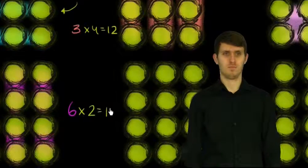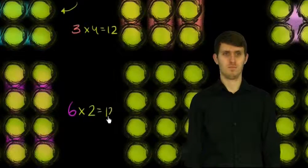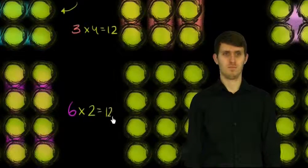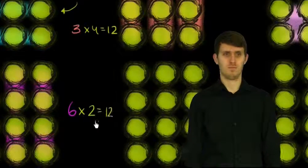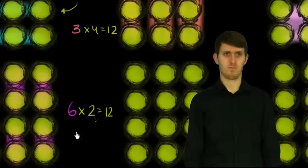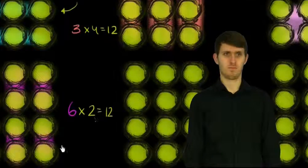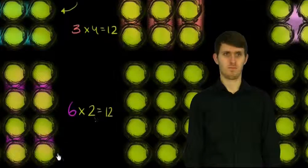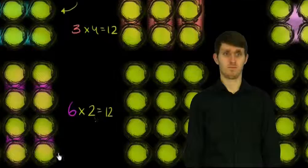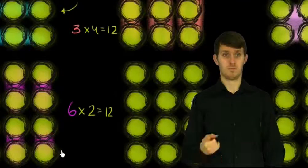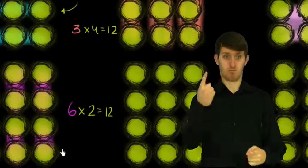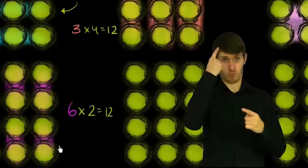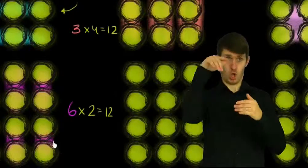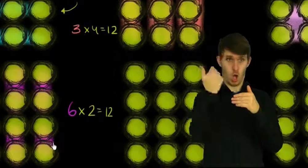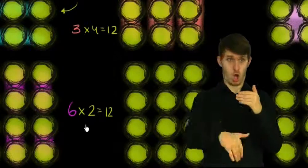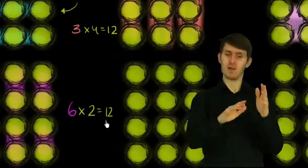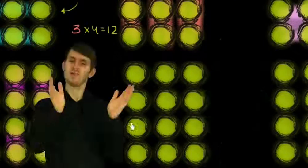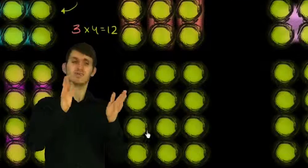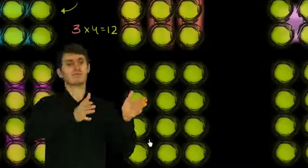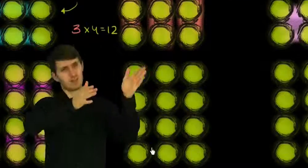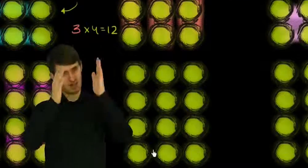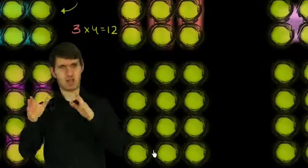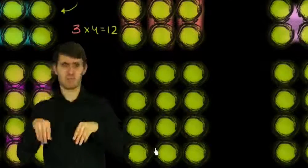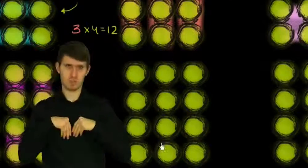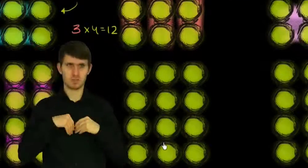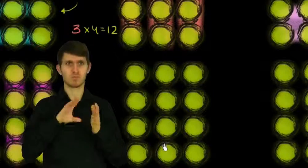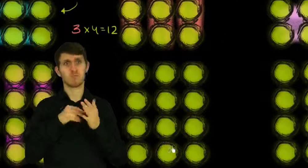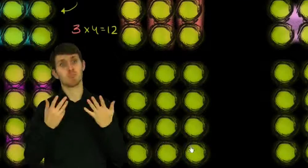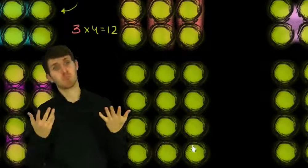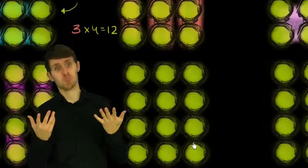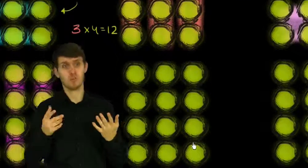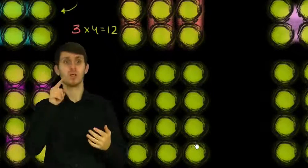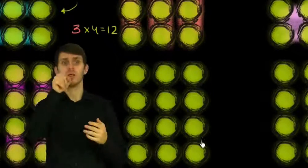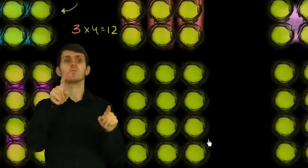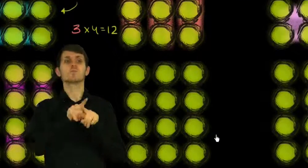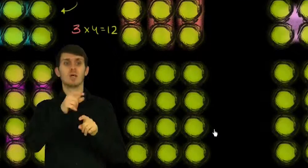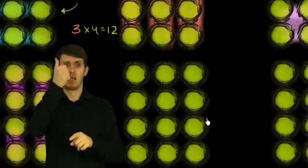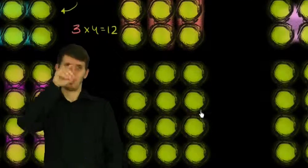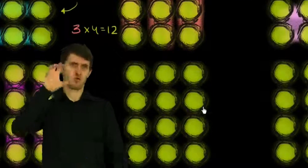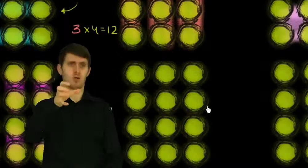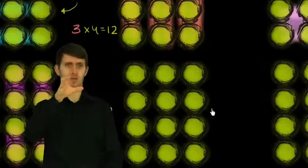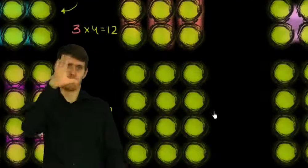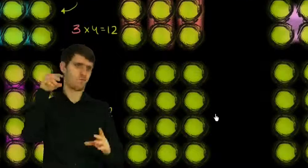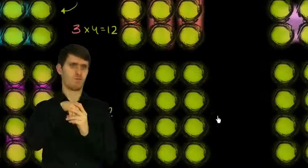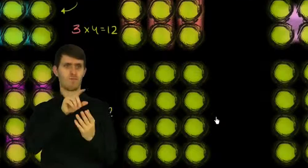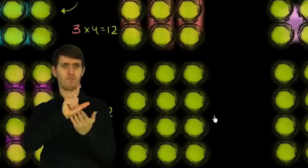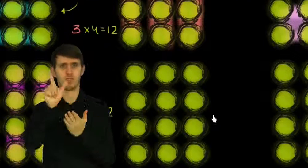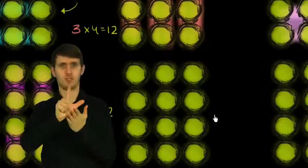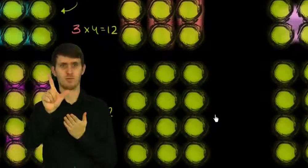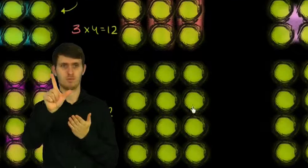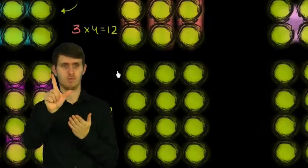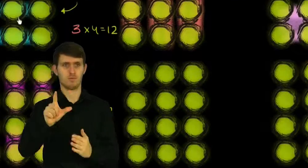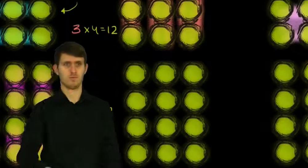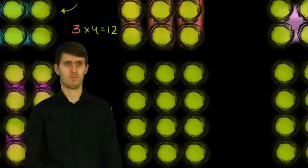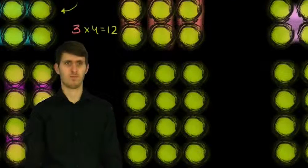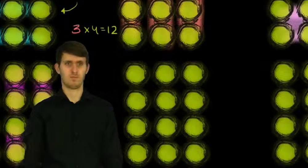is also equal 12. But we don't have to stop there. We could also literally view 12 as 1